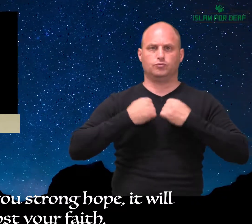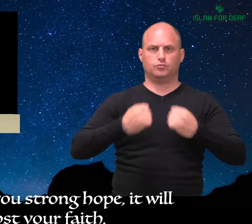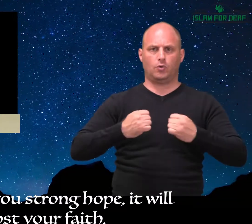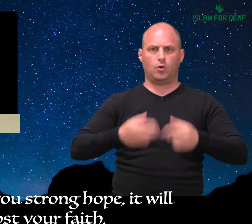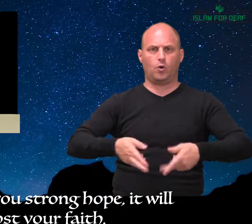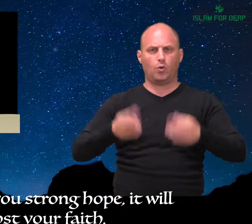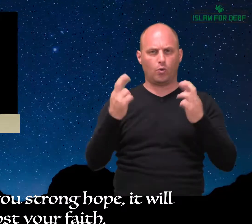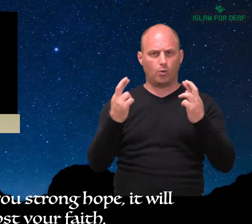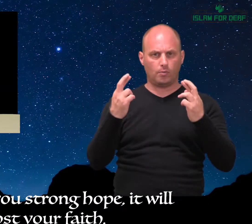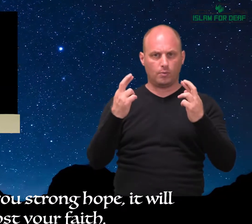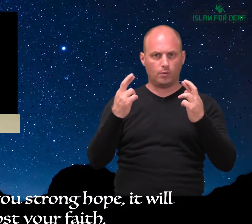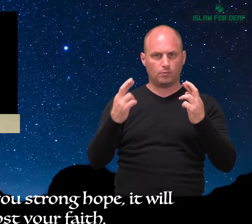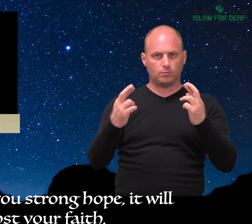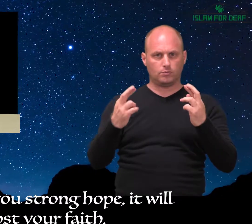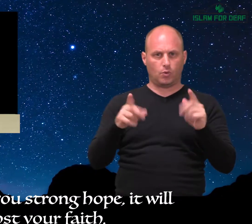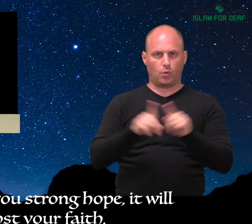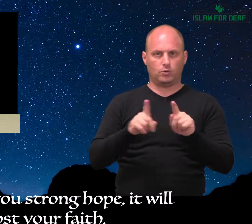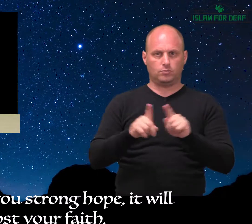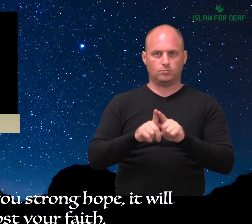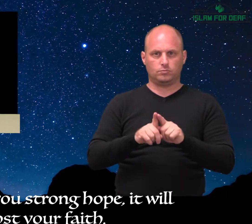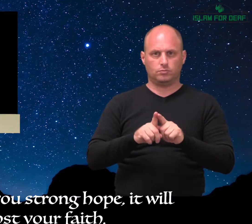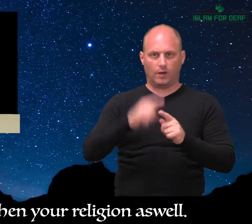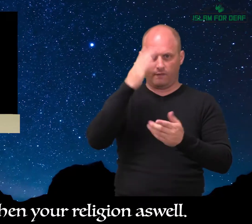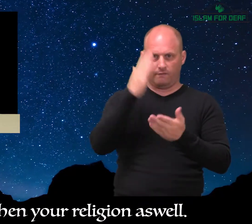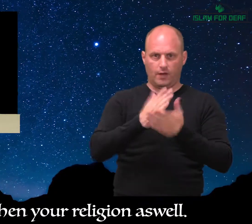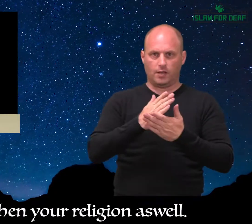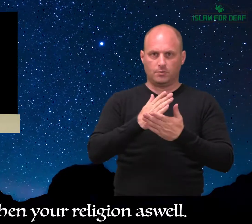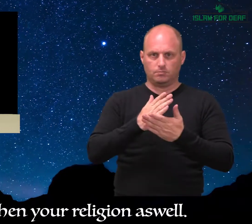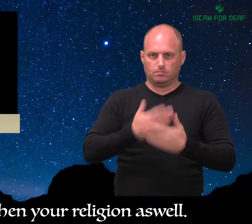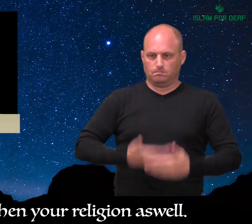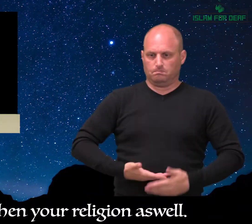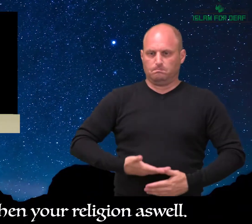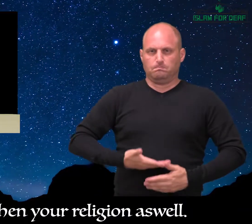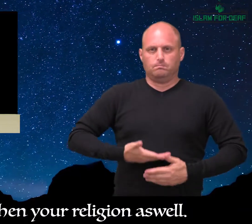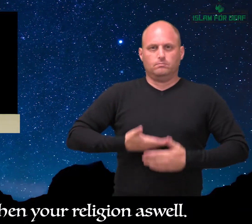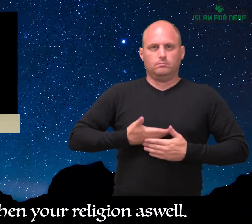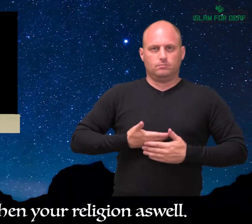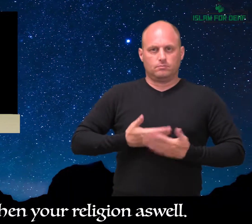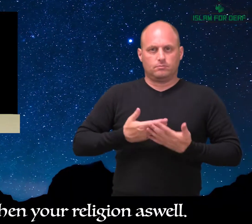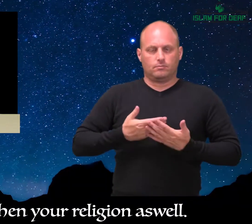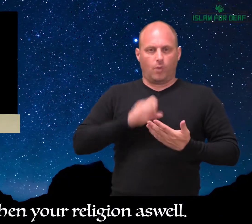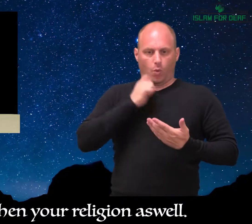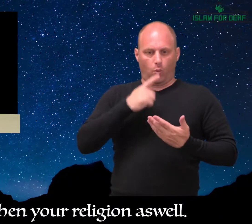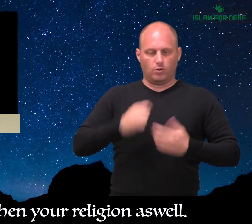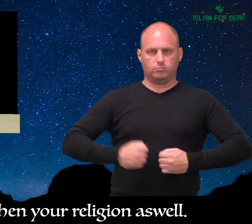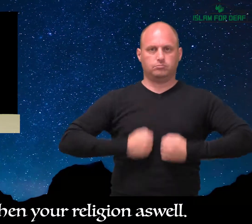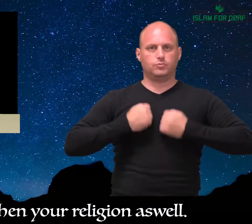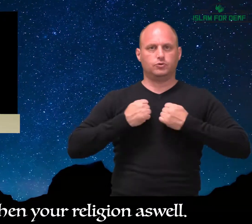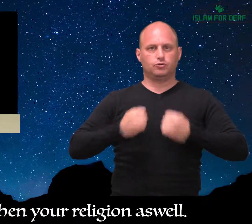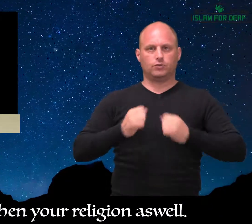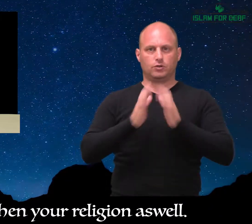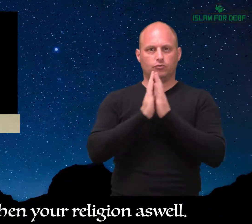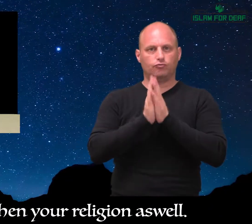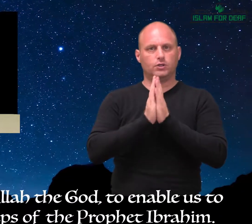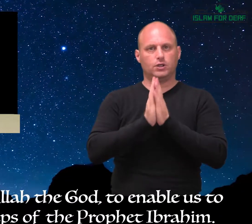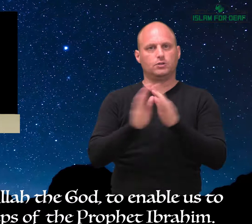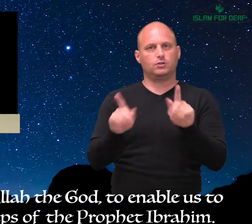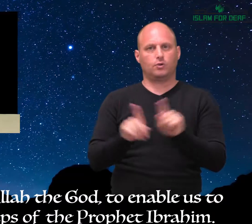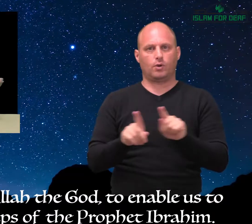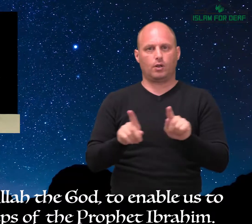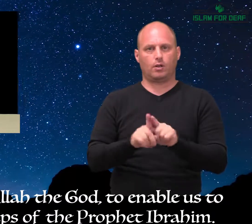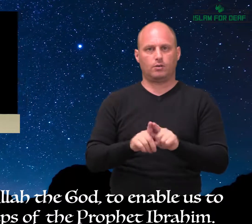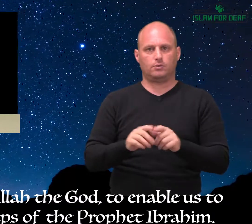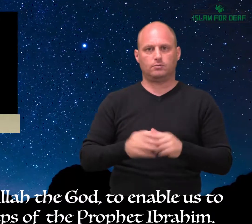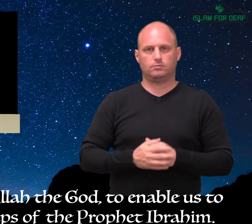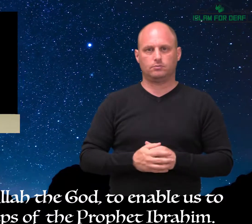and it will boost your faith, and it will strengthen your religion as well. Now,